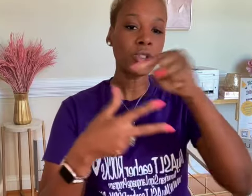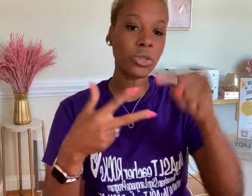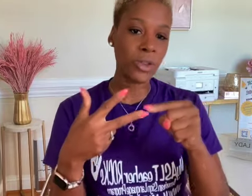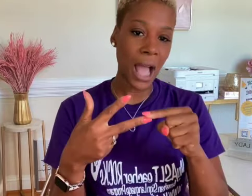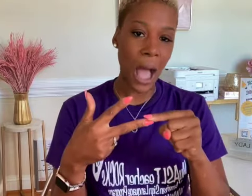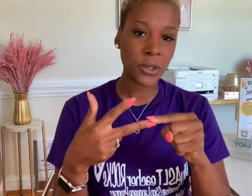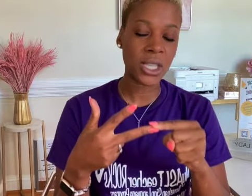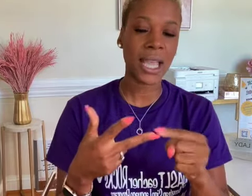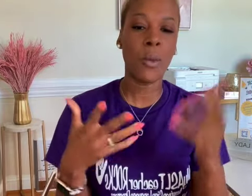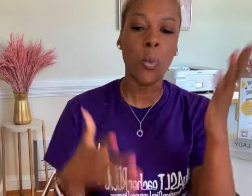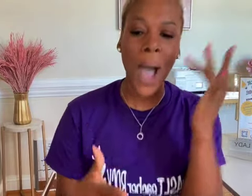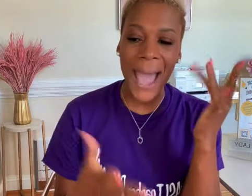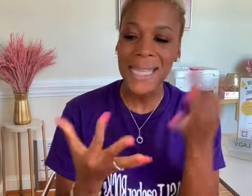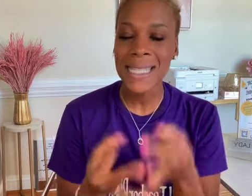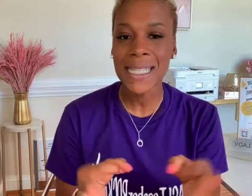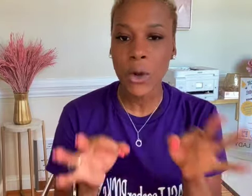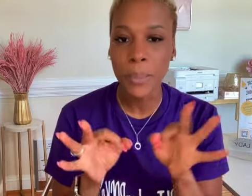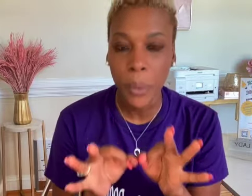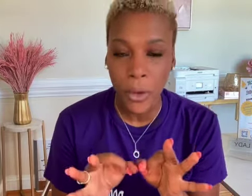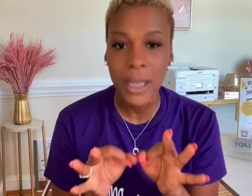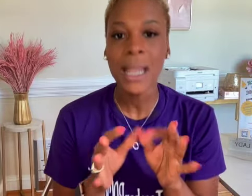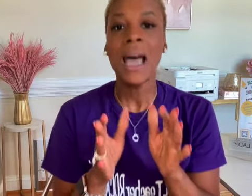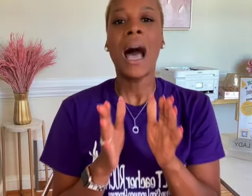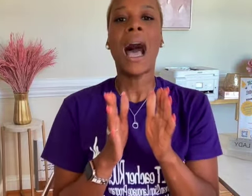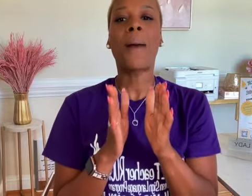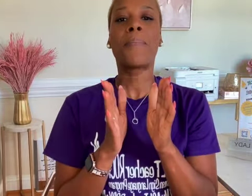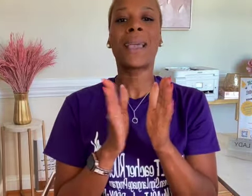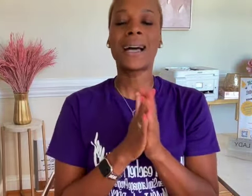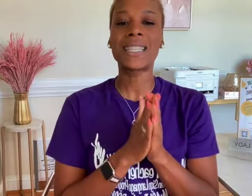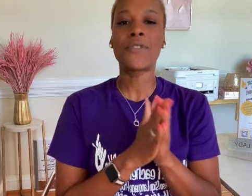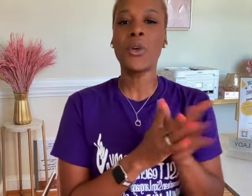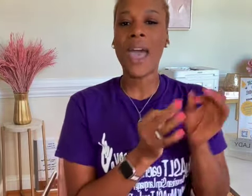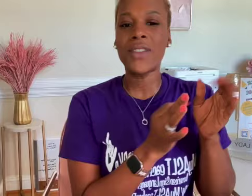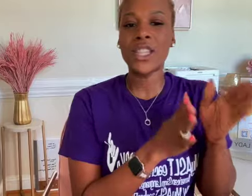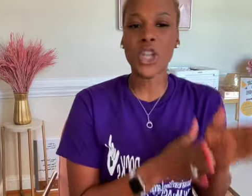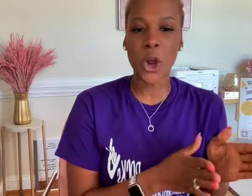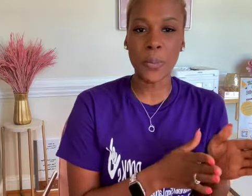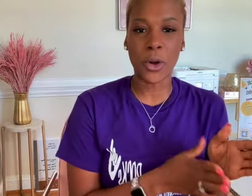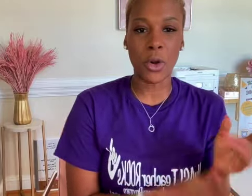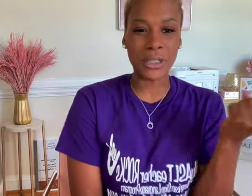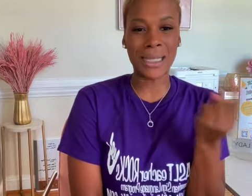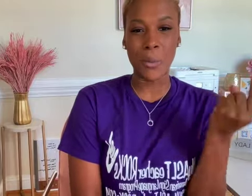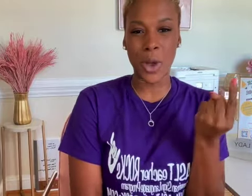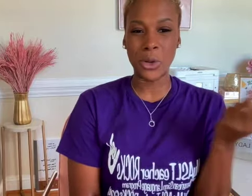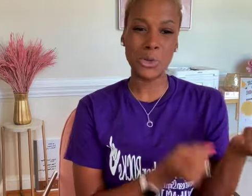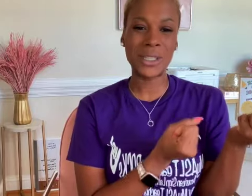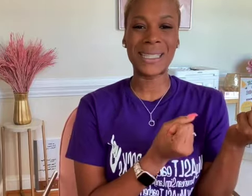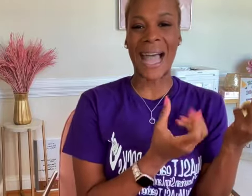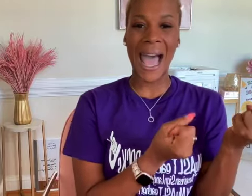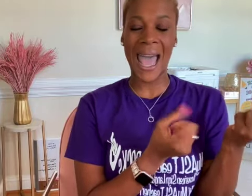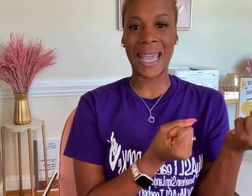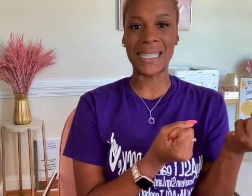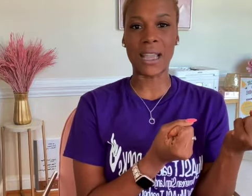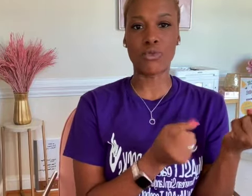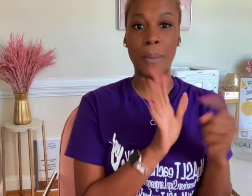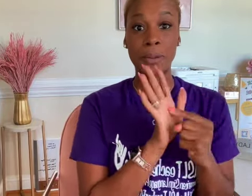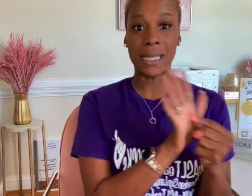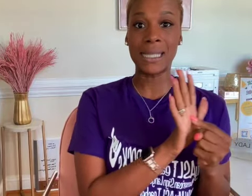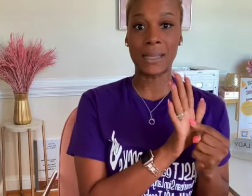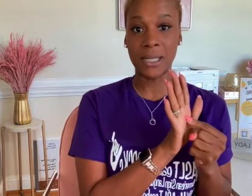three options, and why this is so important, because if you have an interpreter or someone who signs and represents themselves